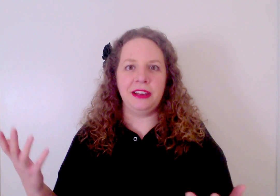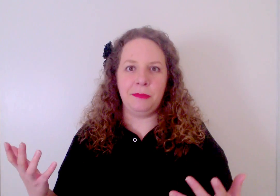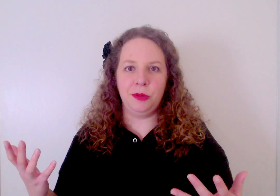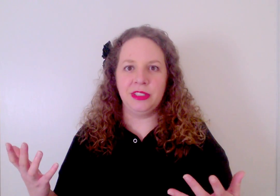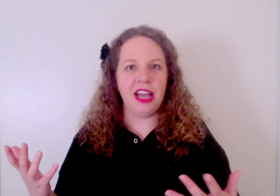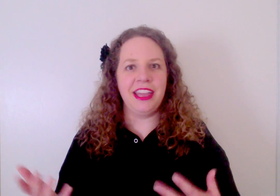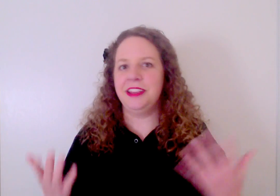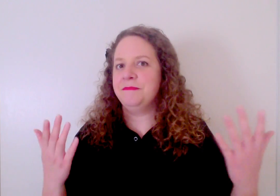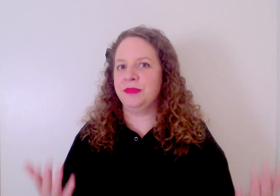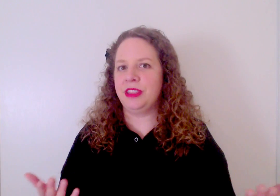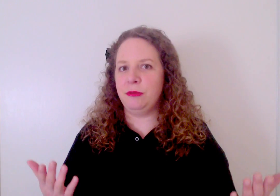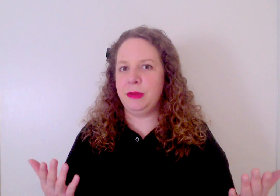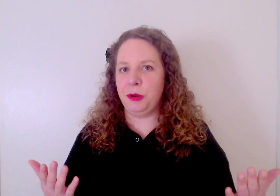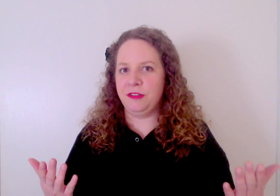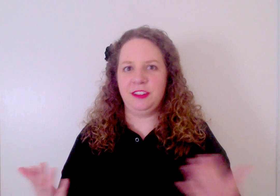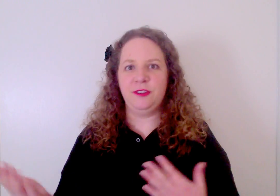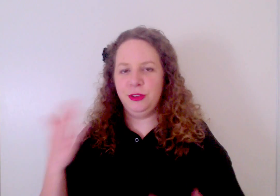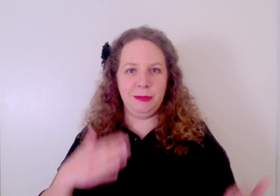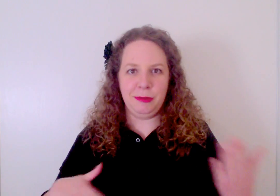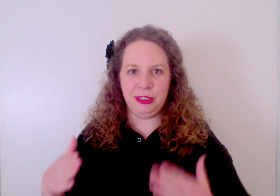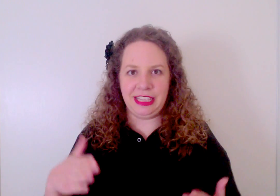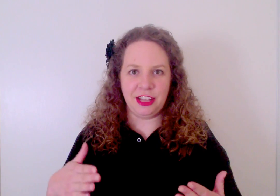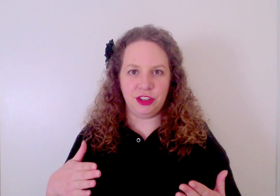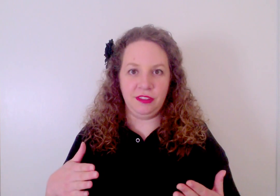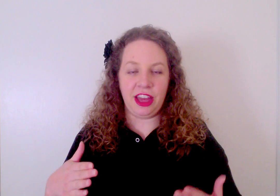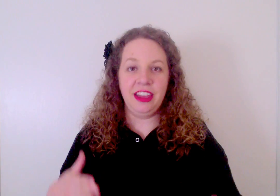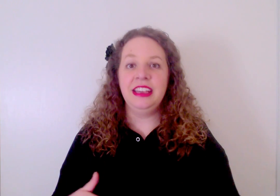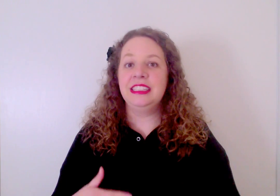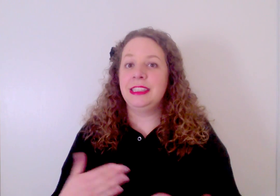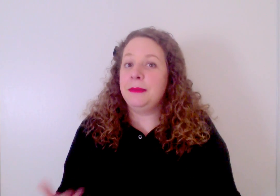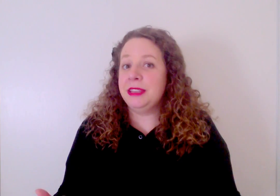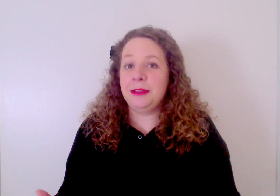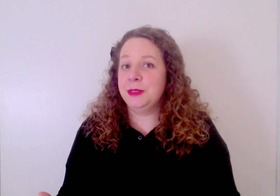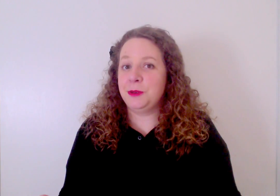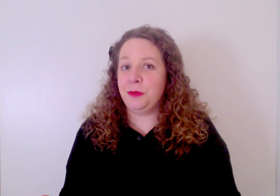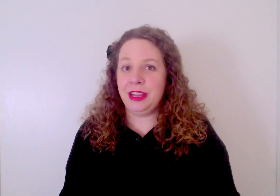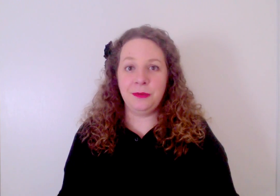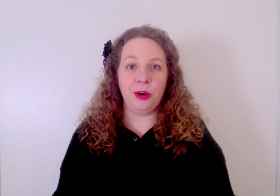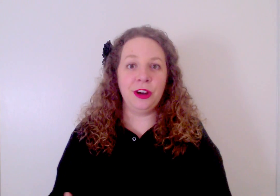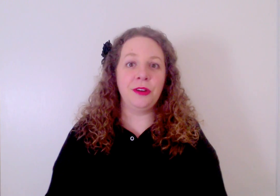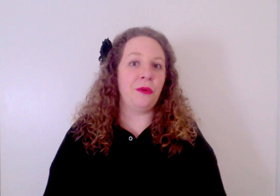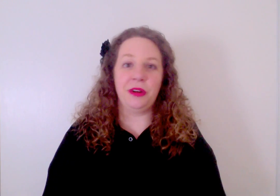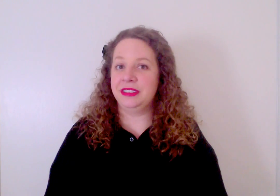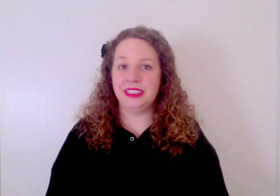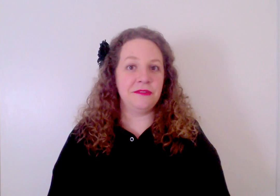pineapple would tie in, that would be perfect for you to be able to catch all of that. Sometimes it's a random word, or it doesn't